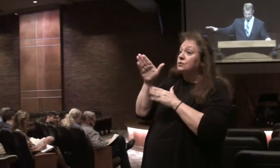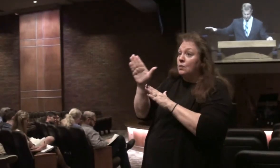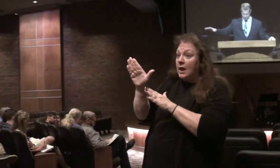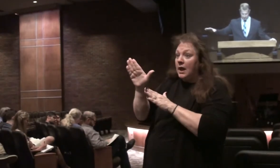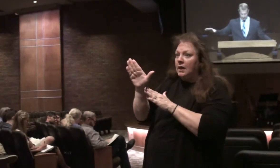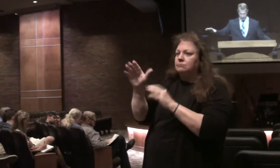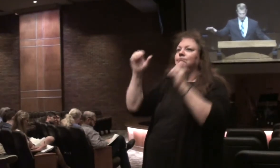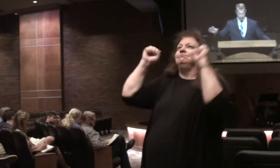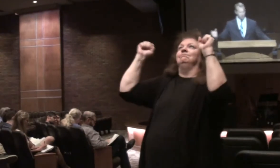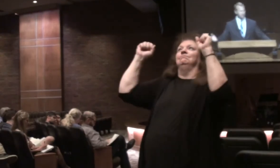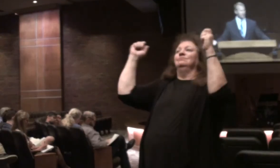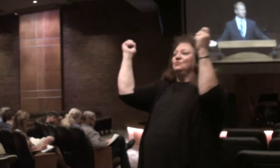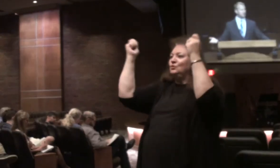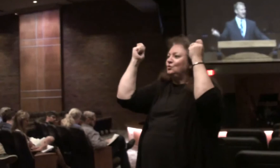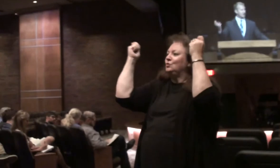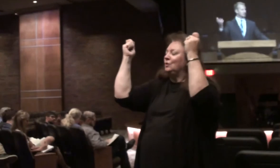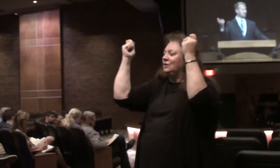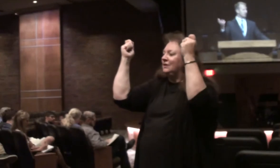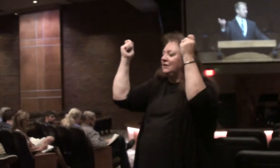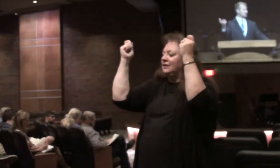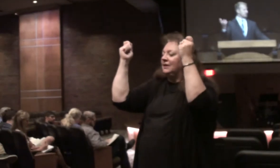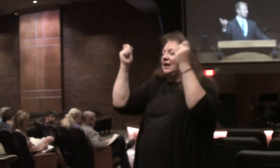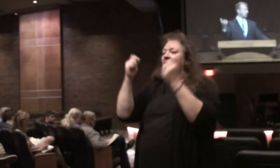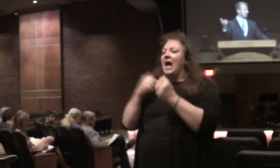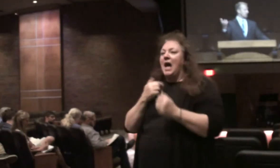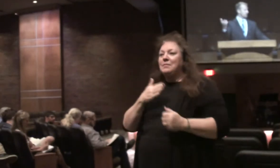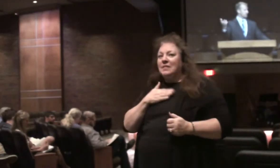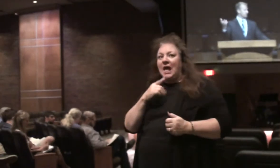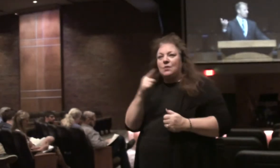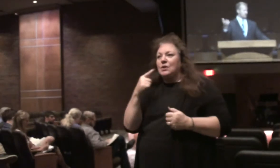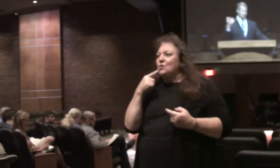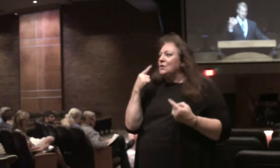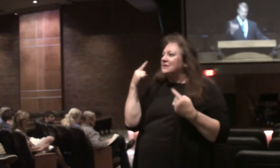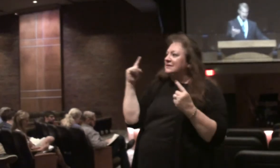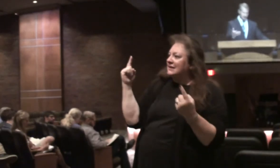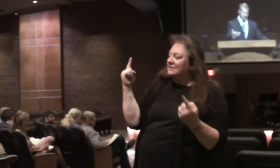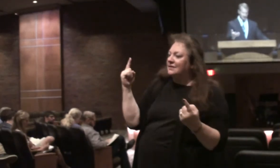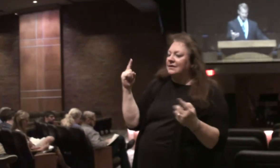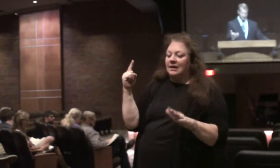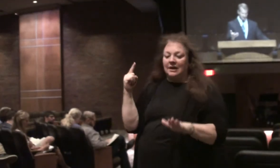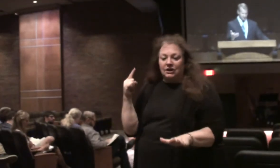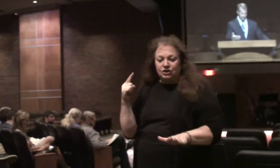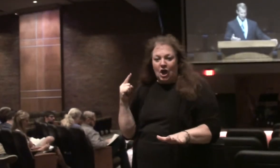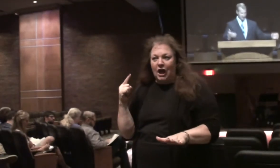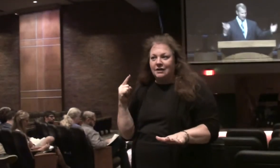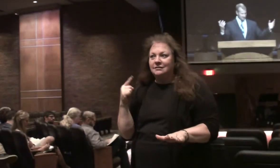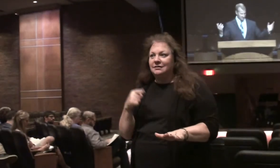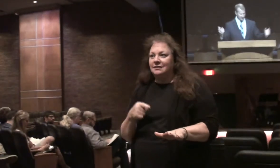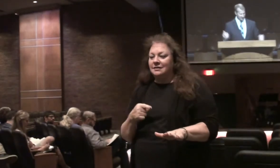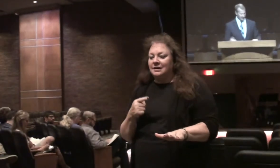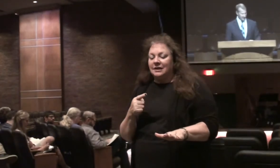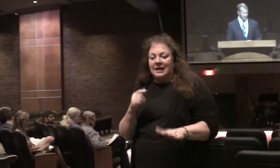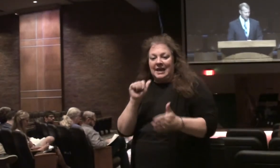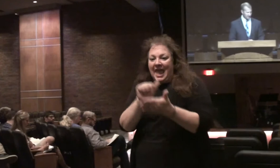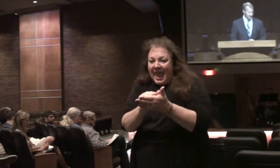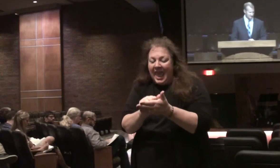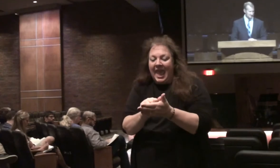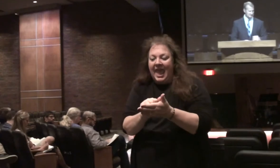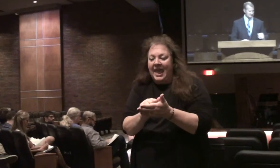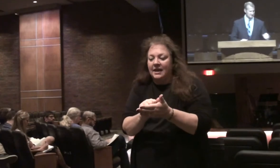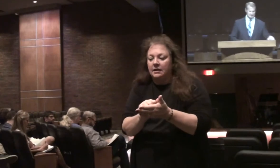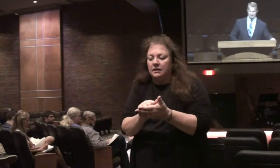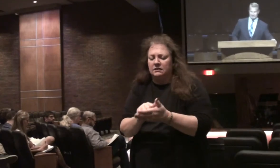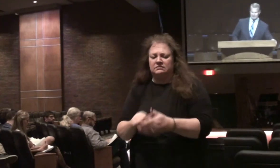God. You know, love's glad when someone else does well. If a child you love and they get an A, you're not